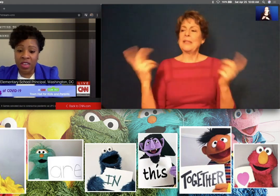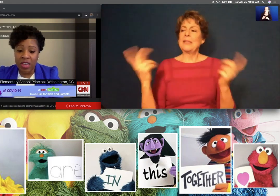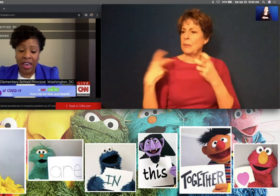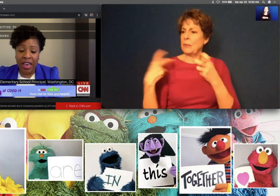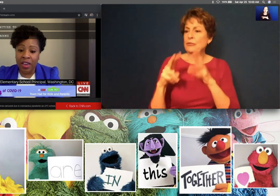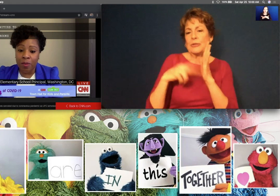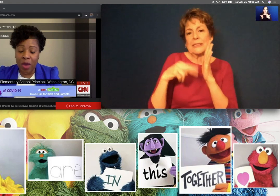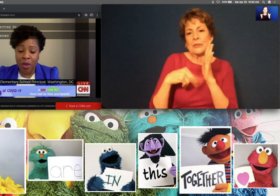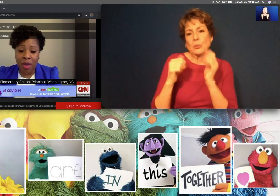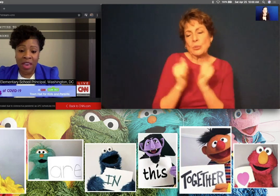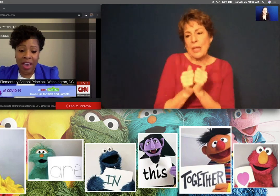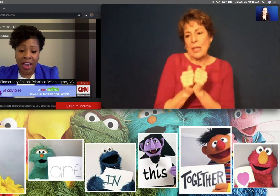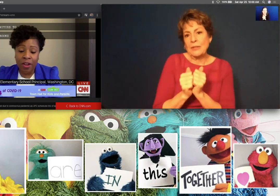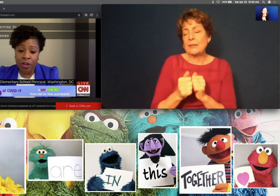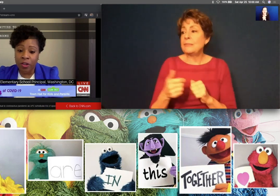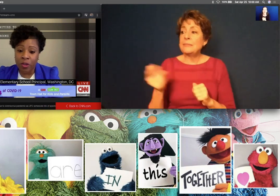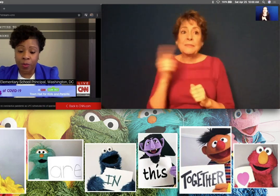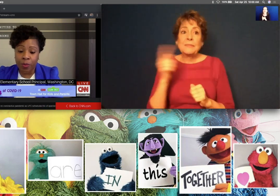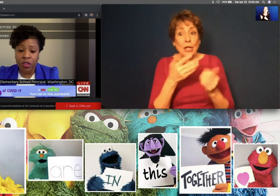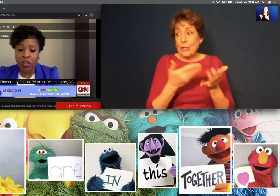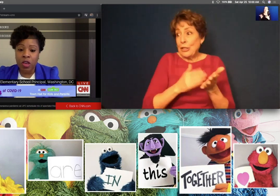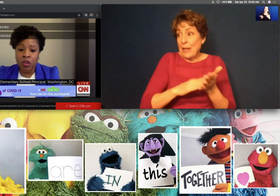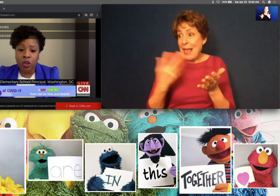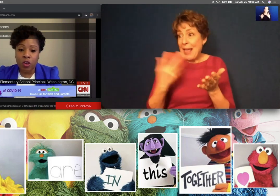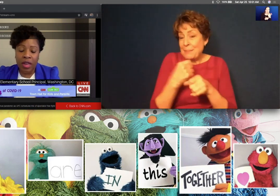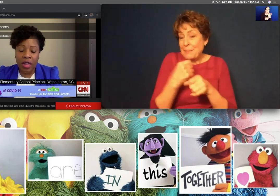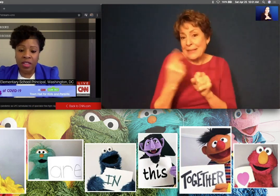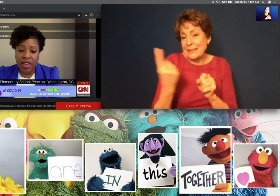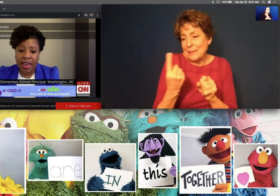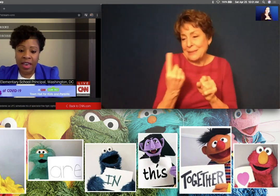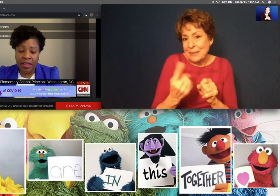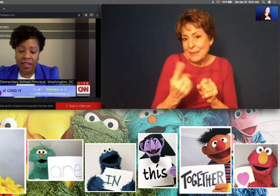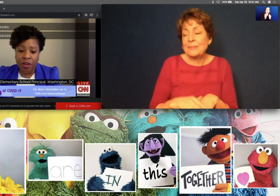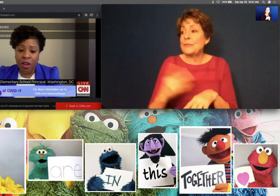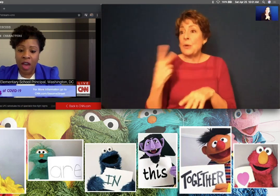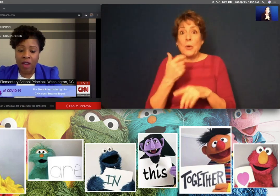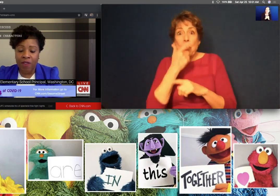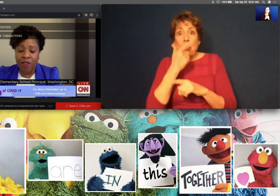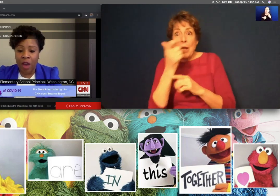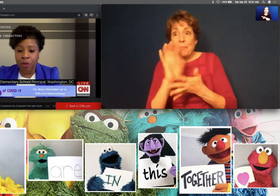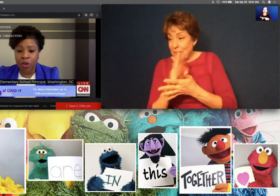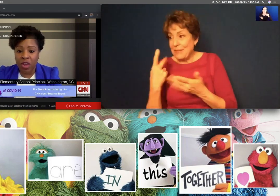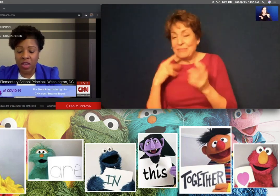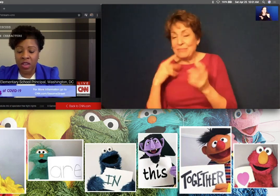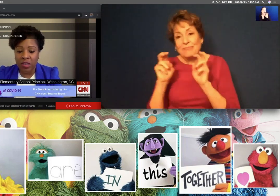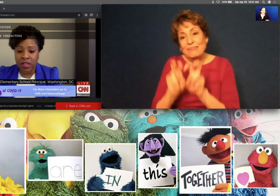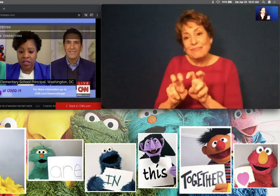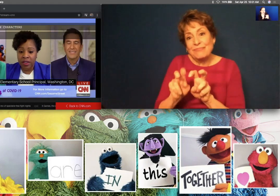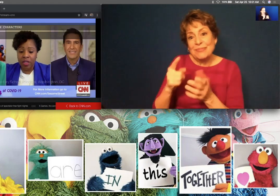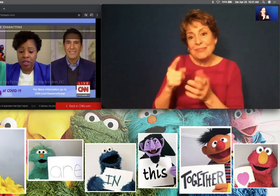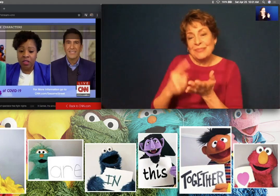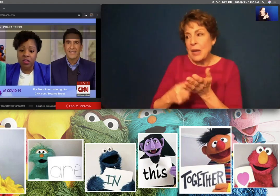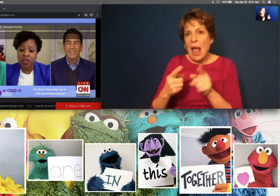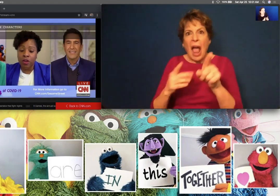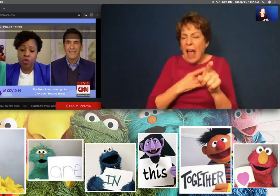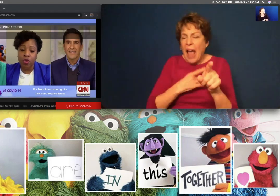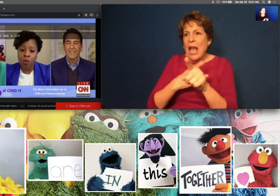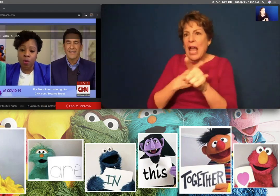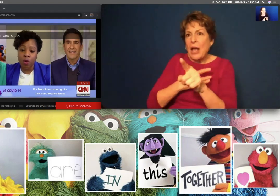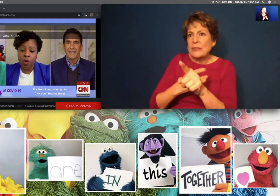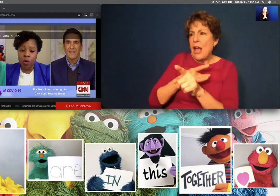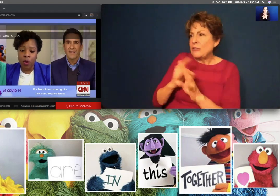together, possibly discuss movies and maybe main characters in books. So I think that there are a lot